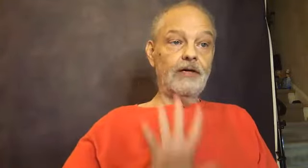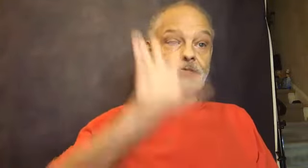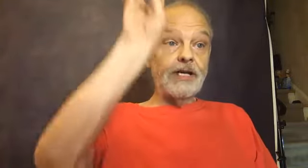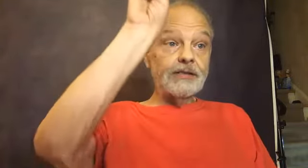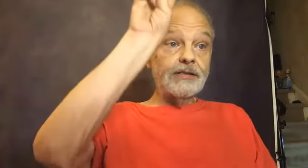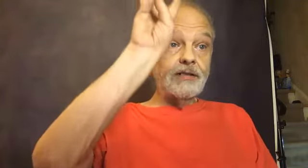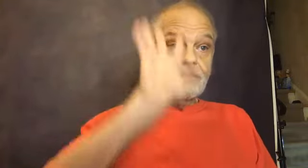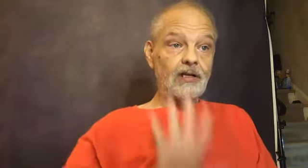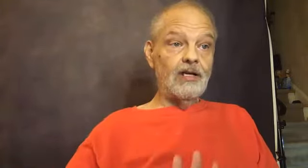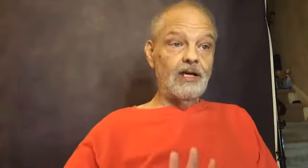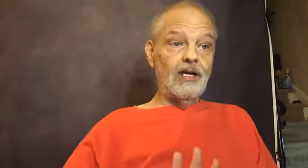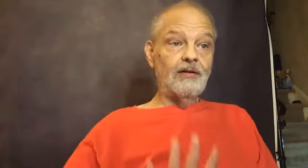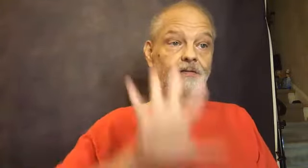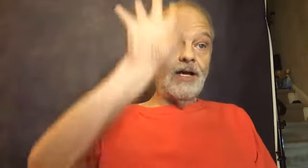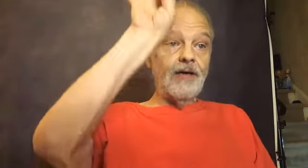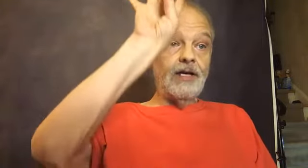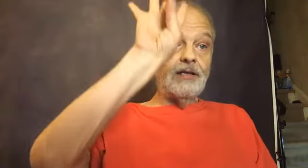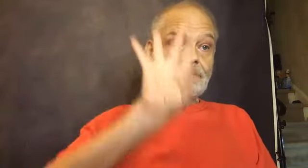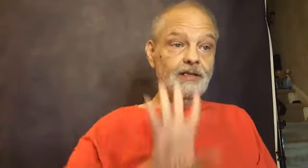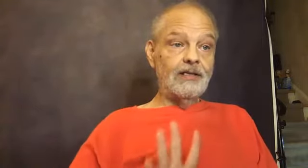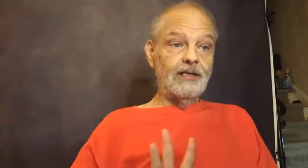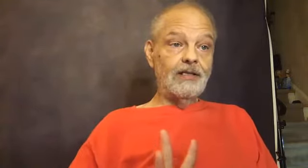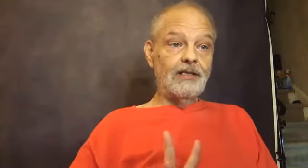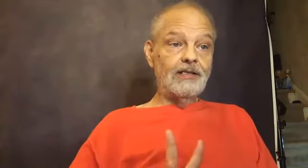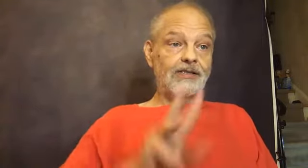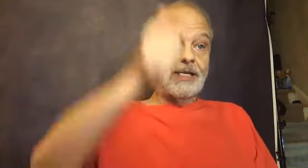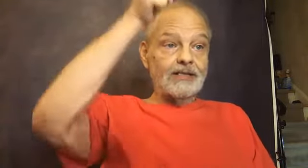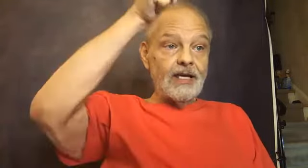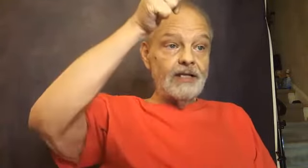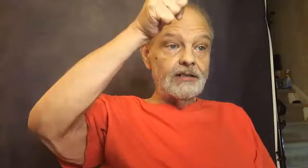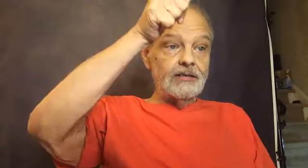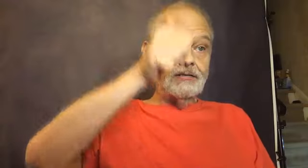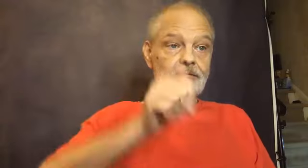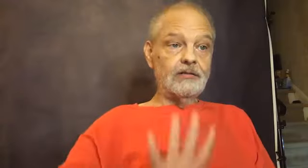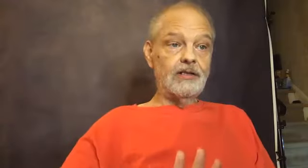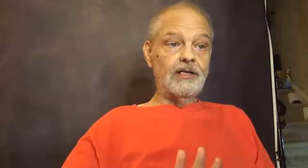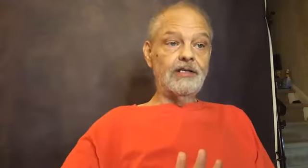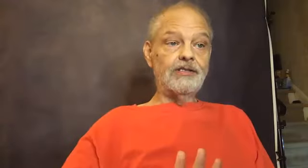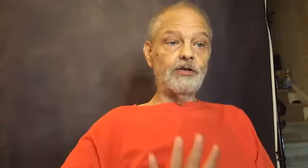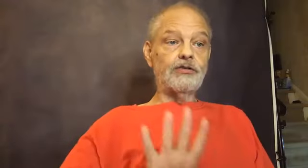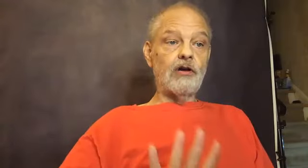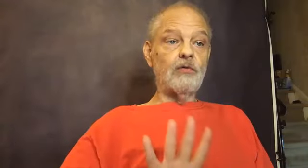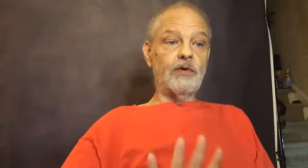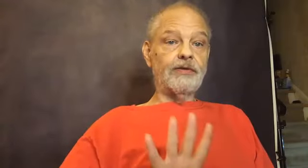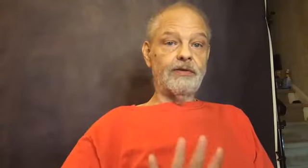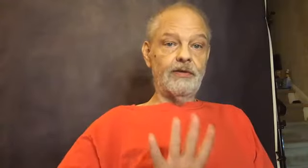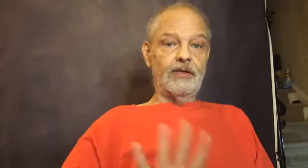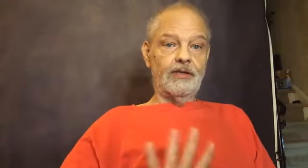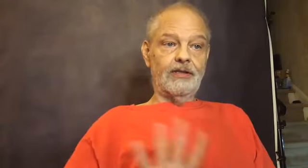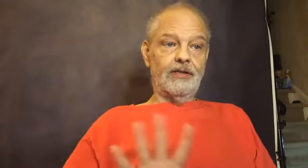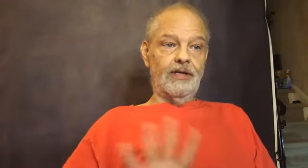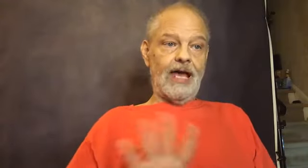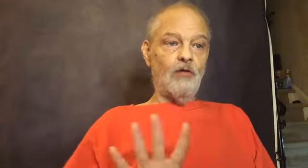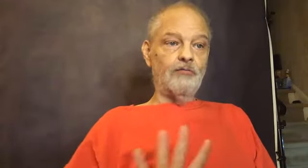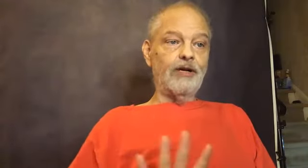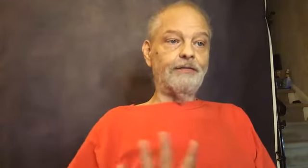5, 6, 5, 8, 6, 10. So you start with however many feet